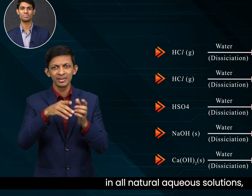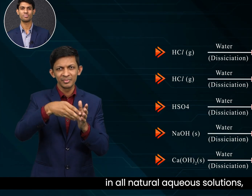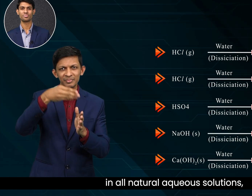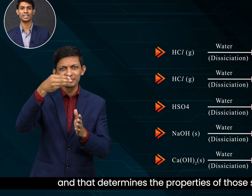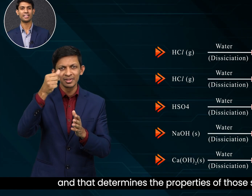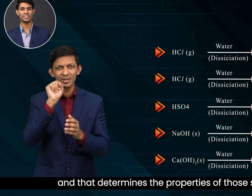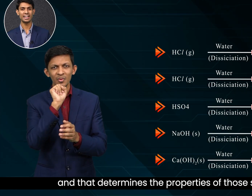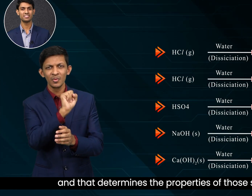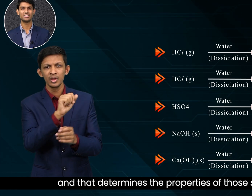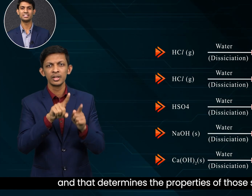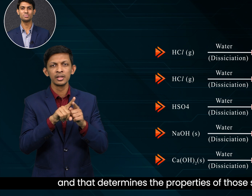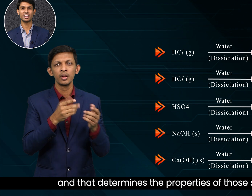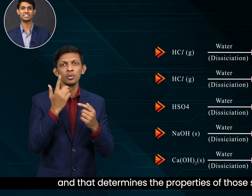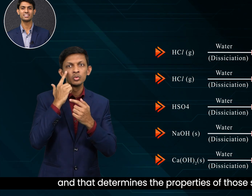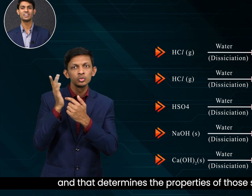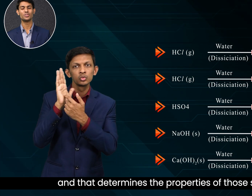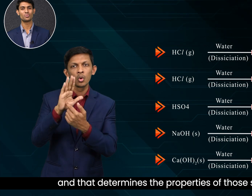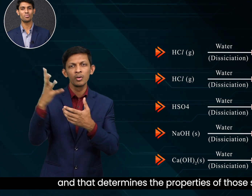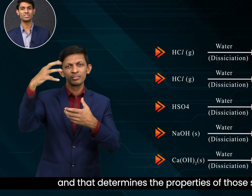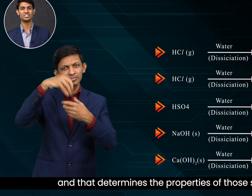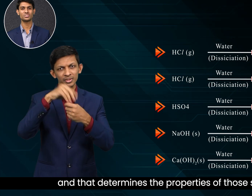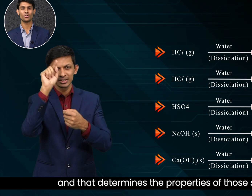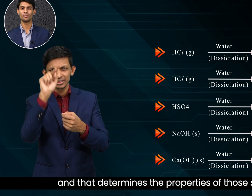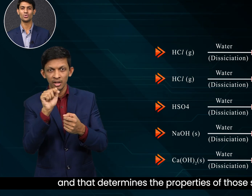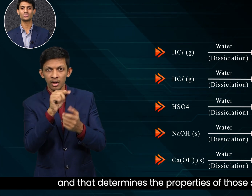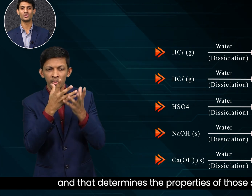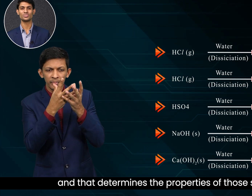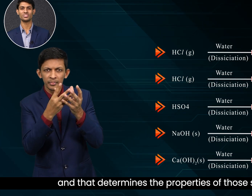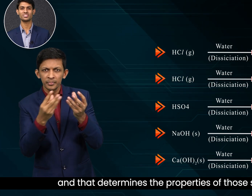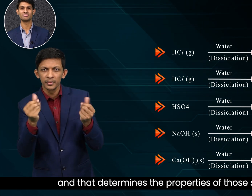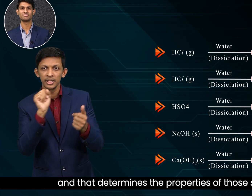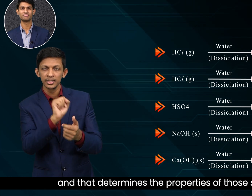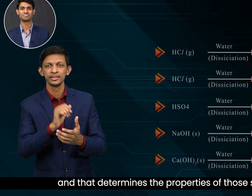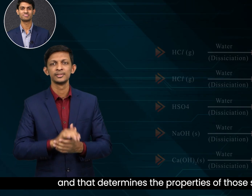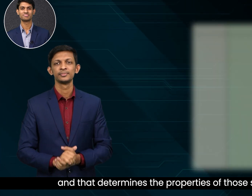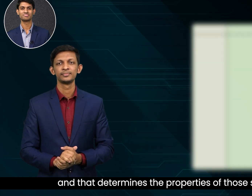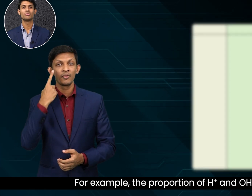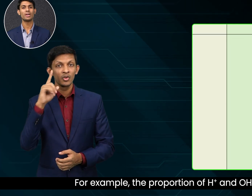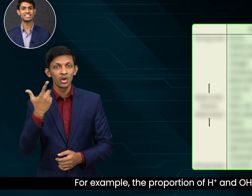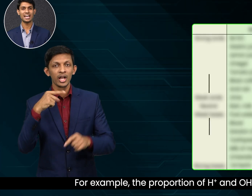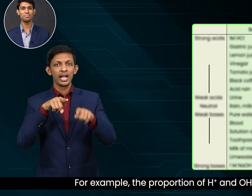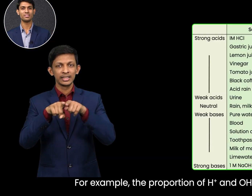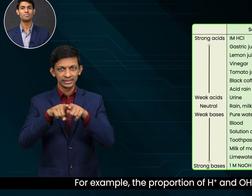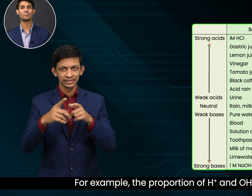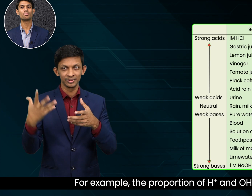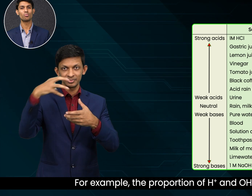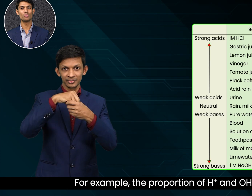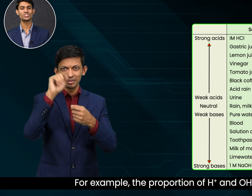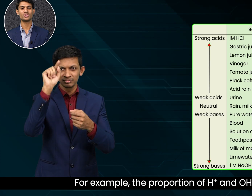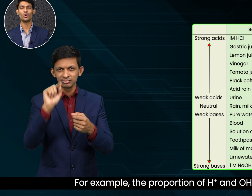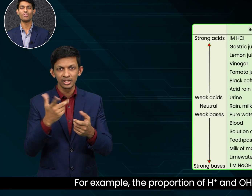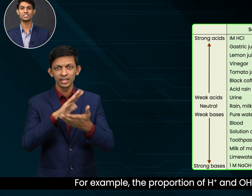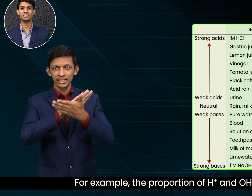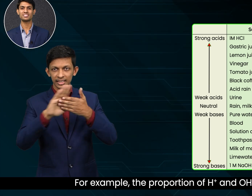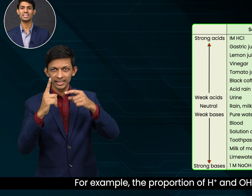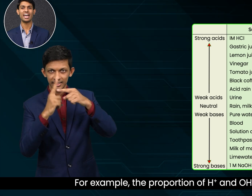solutions, and that determines the properties of those solutions. For example, the